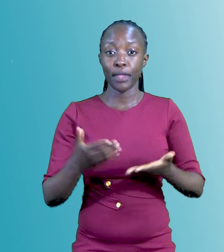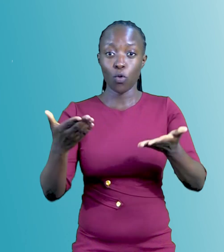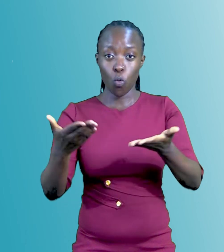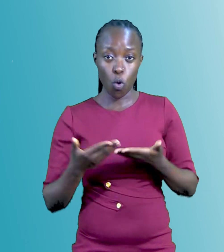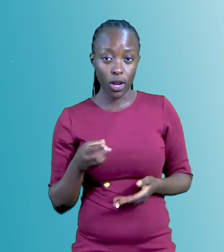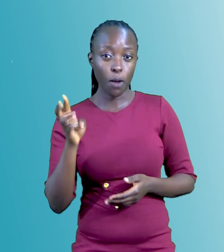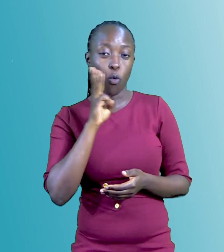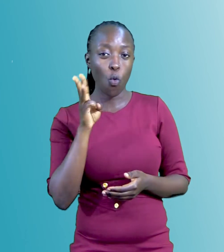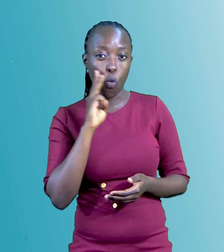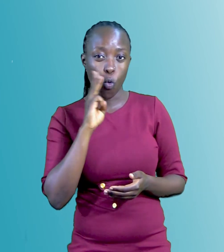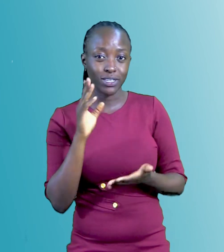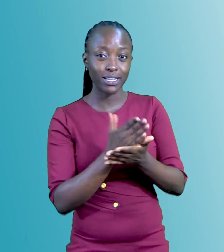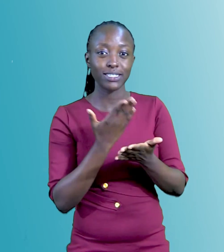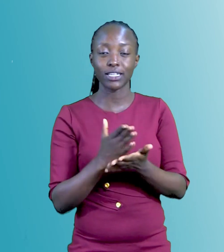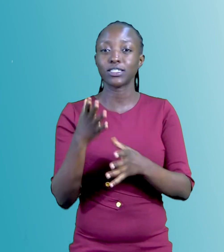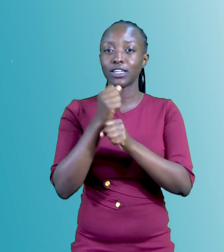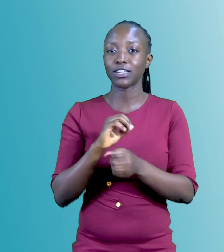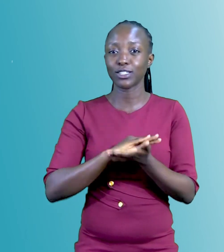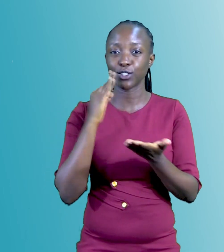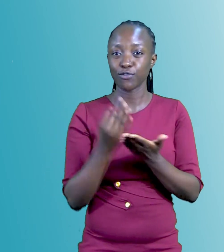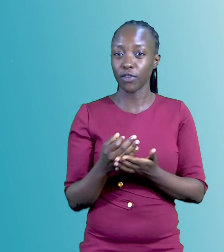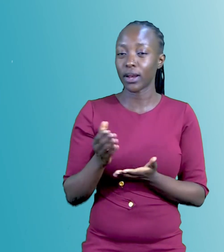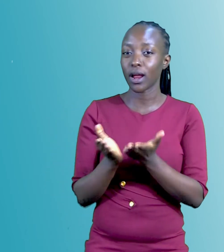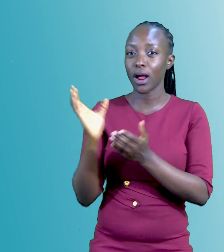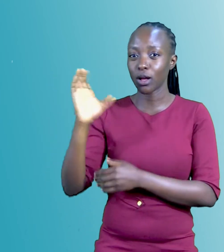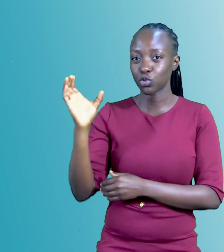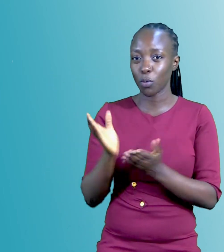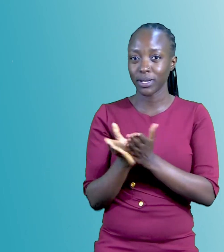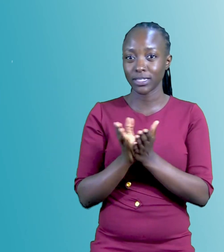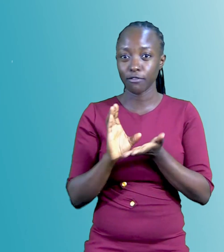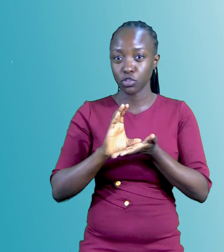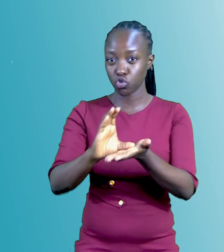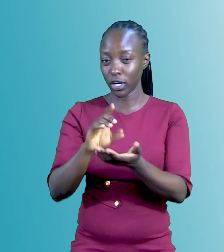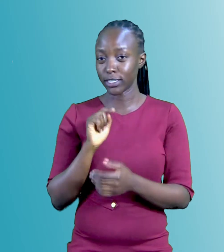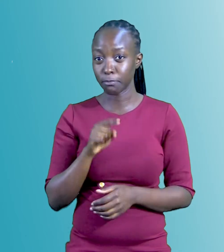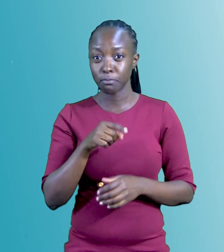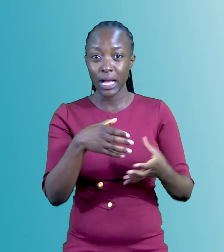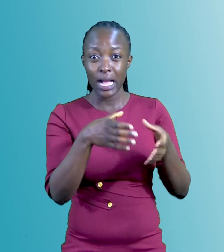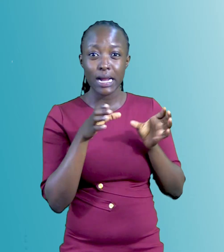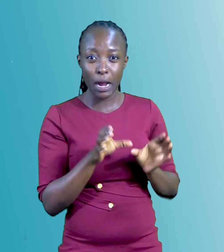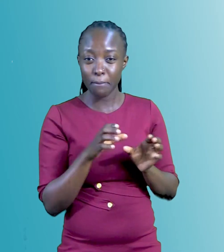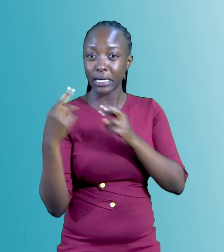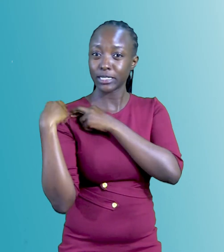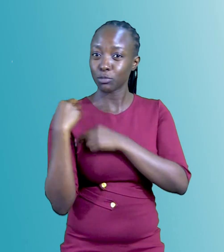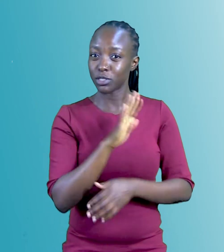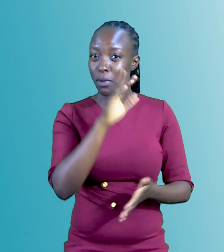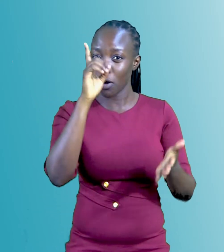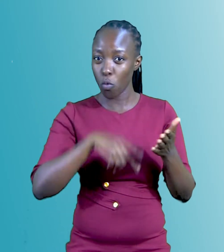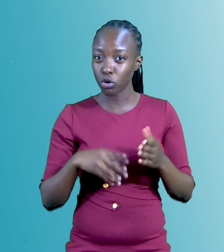Welcome to Water Sector Trust Fund Customer Service Charter. WaterFund is a Kenyan state corporation mandated to provide conditional and